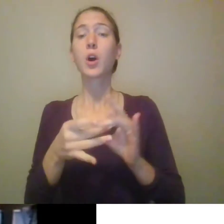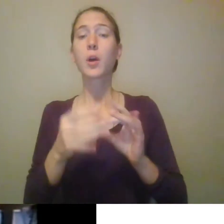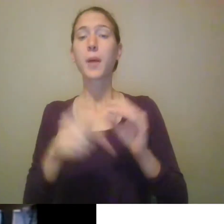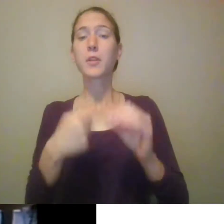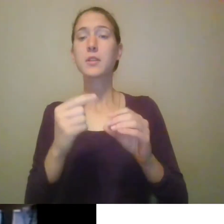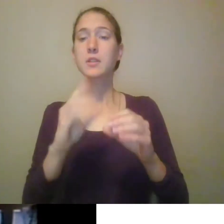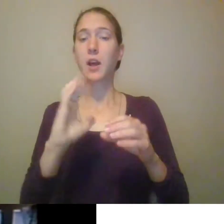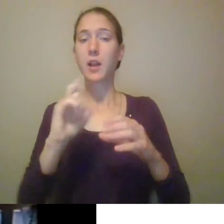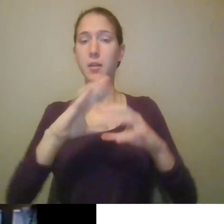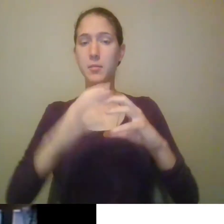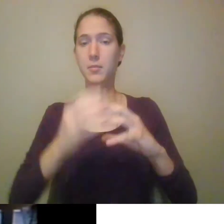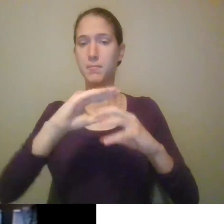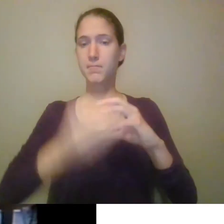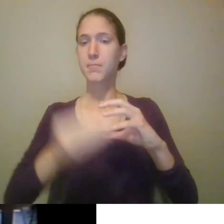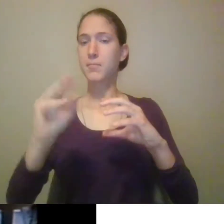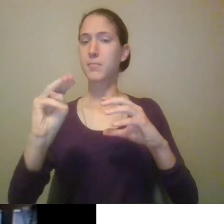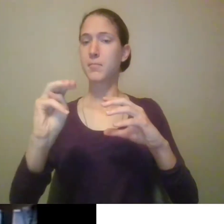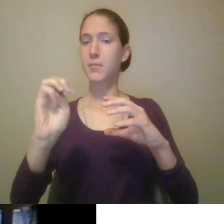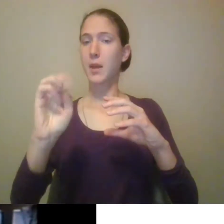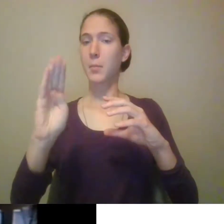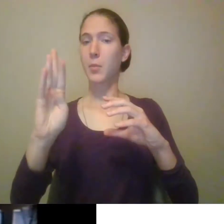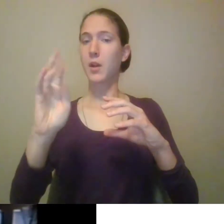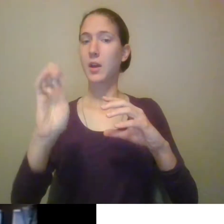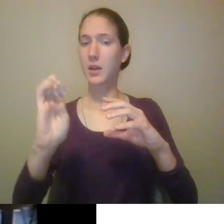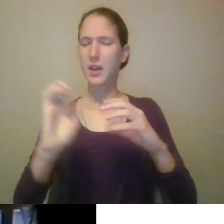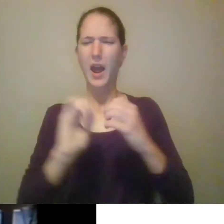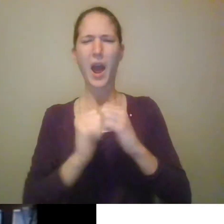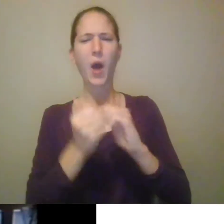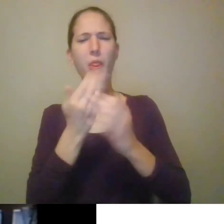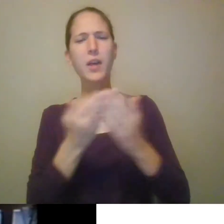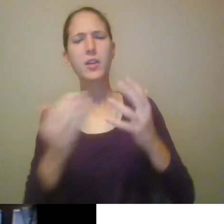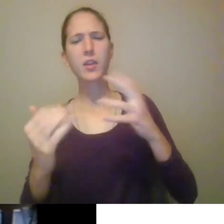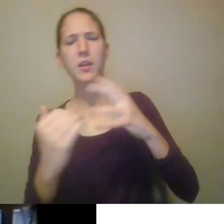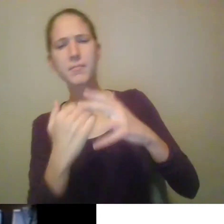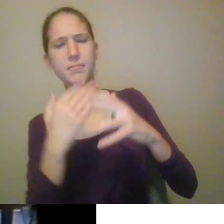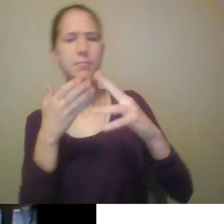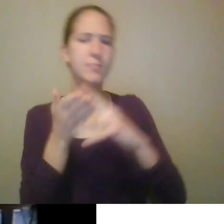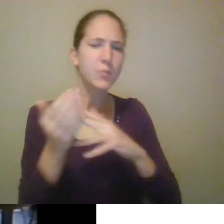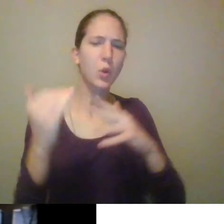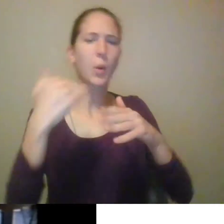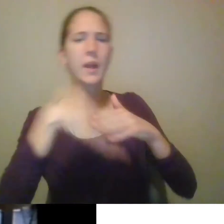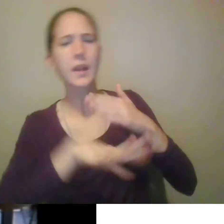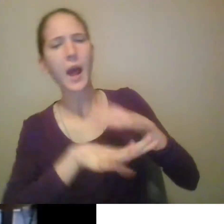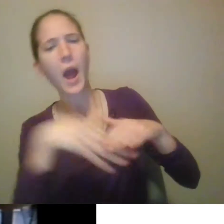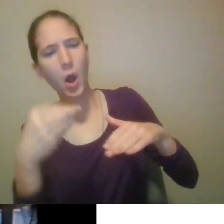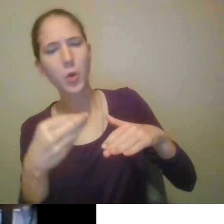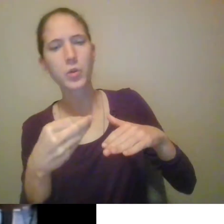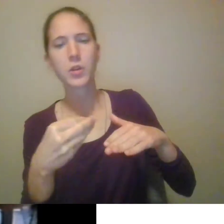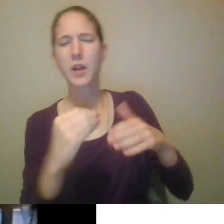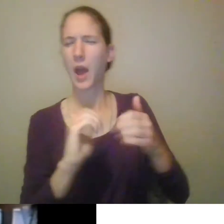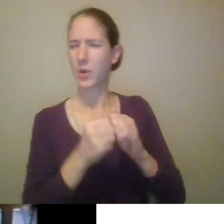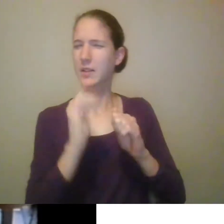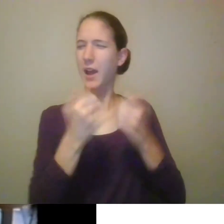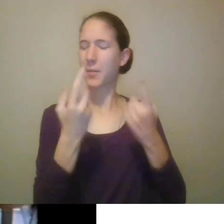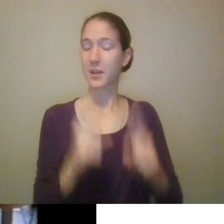get into the cell. All right, how we can, we know that things have to get in and out of the cell, and how does that happen? Kevin?